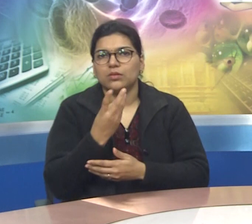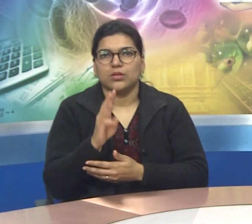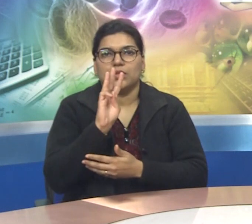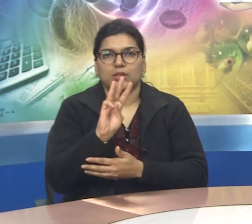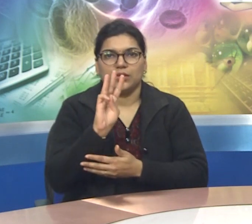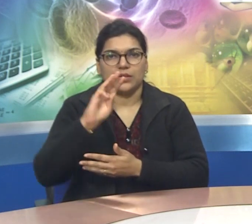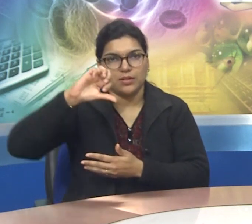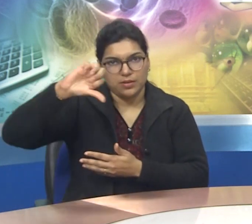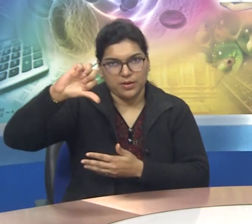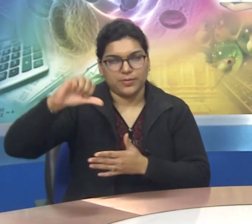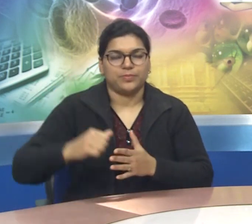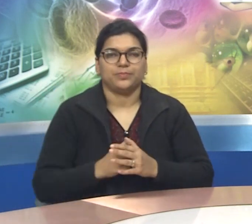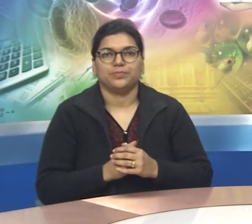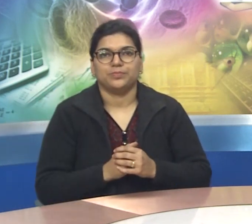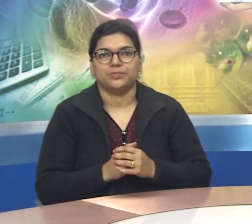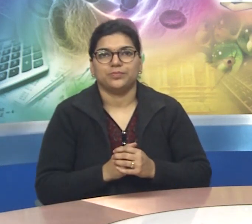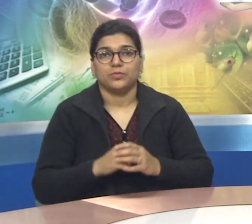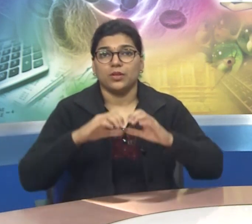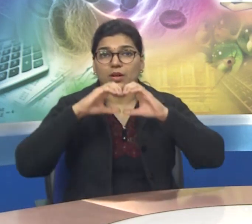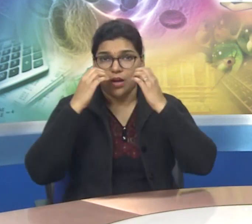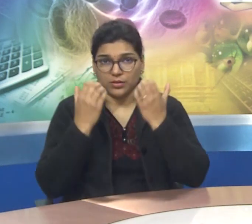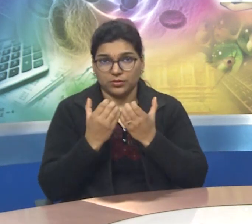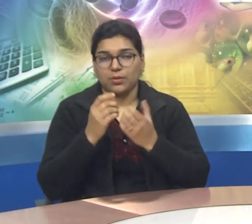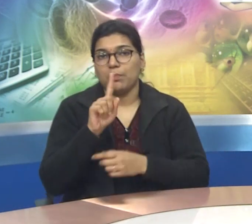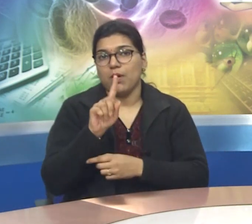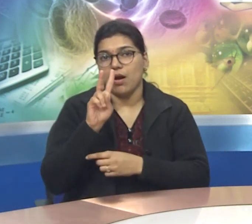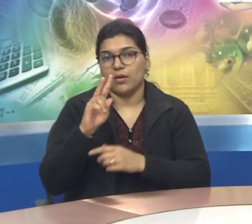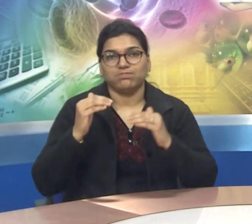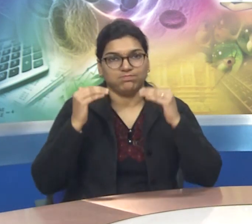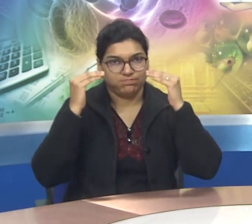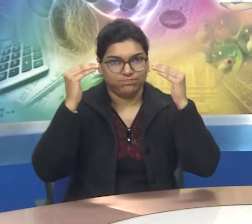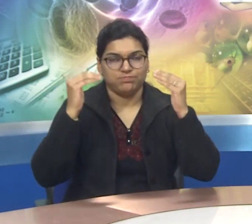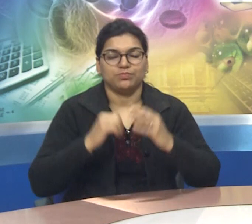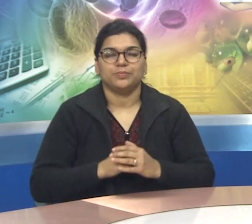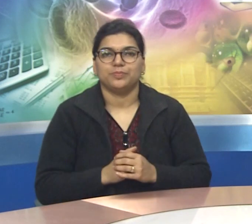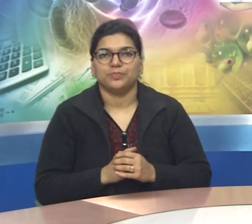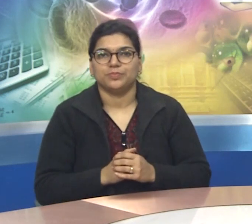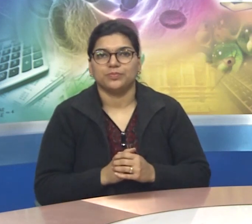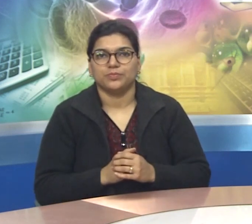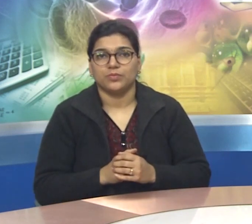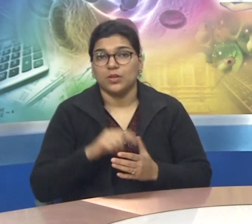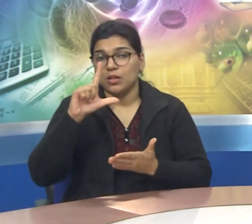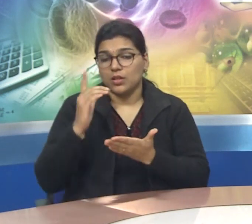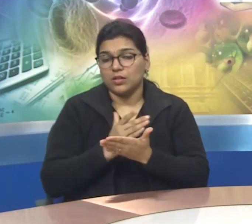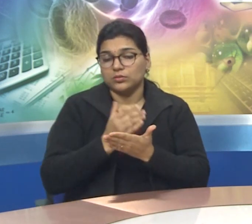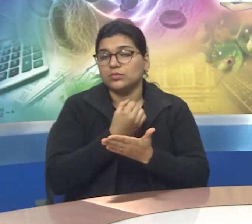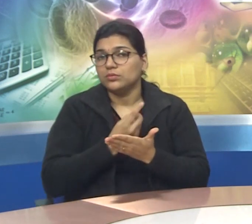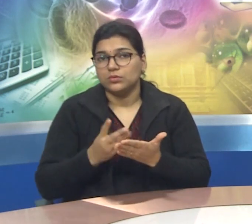Library and Information Science. Code number for this subject is 339. This video is for senior